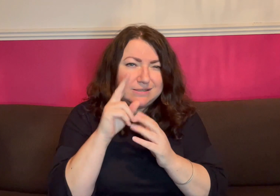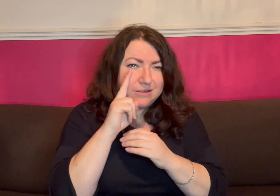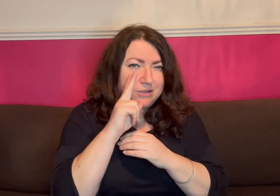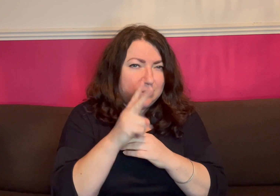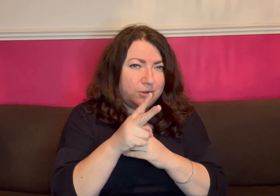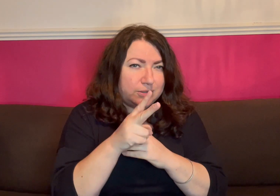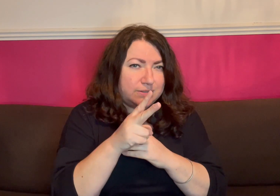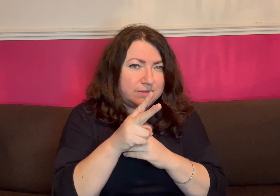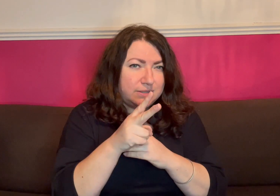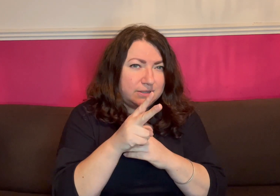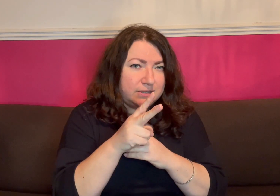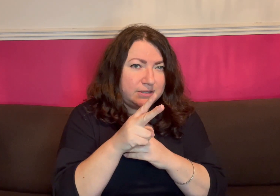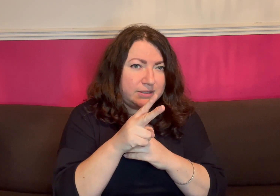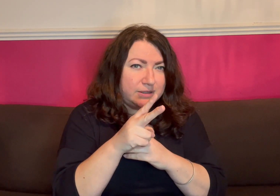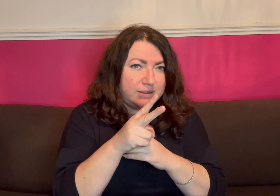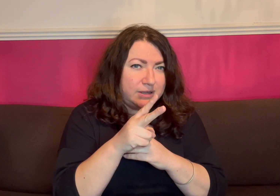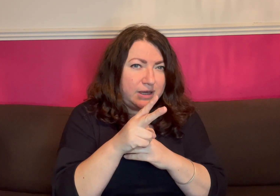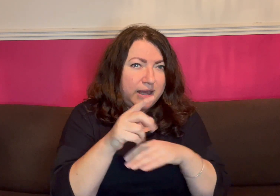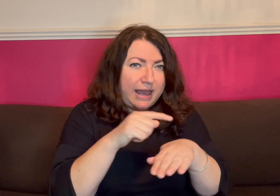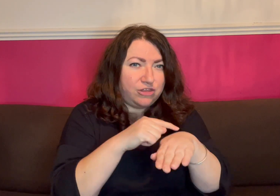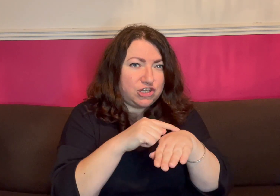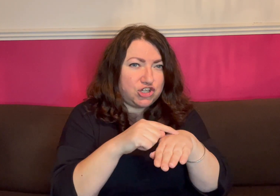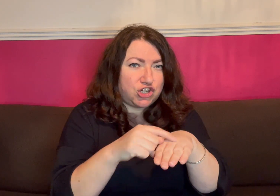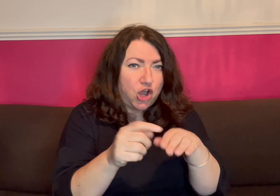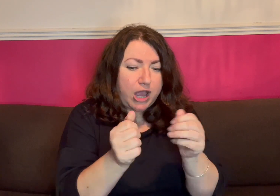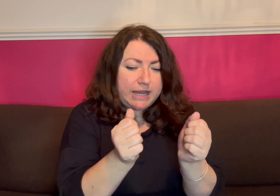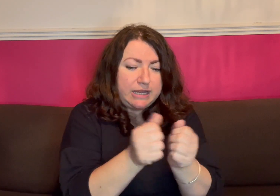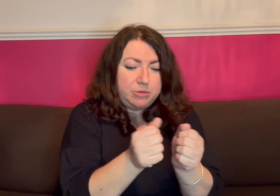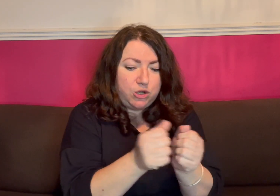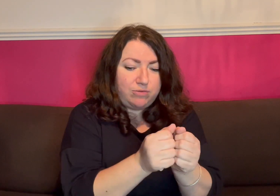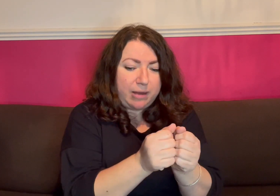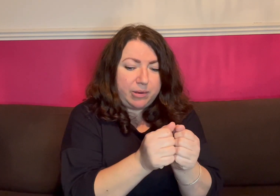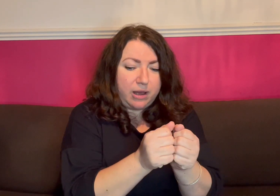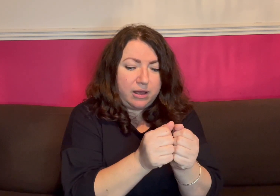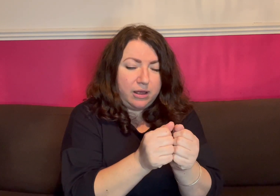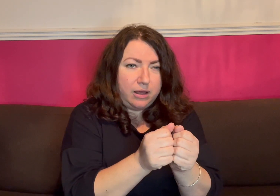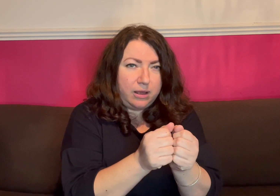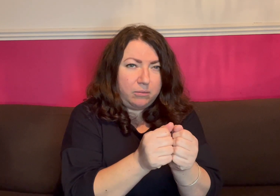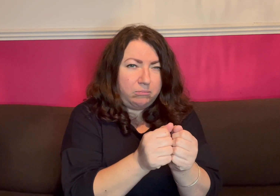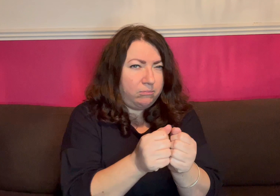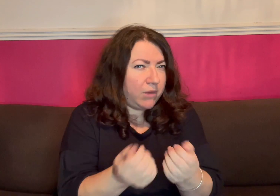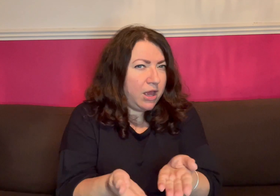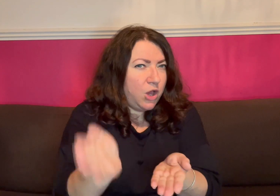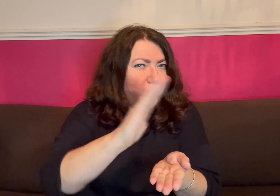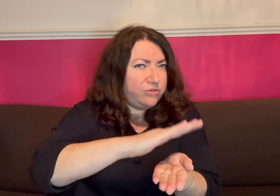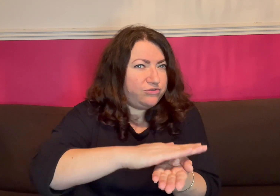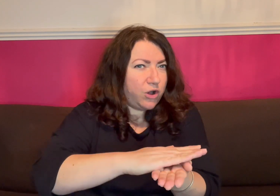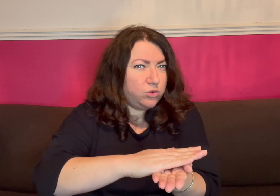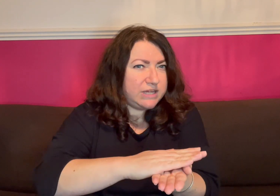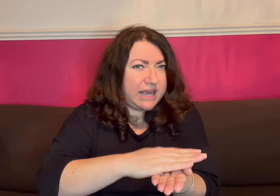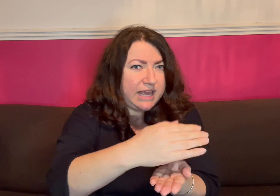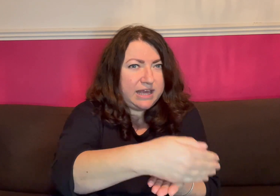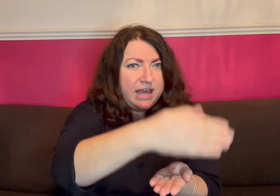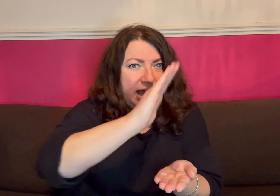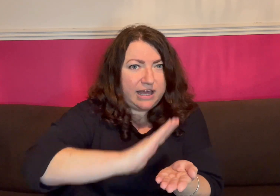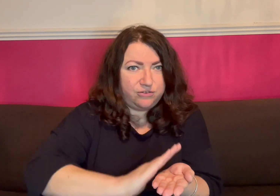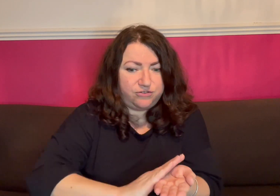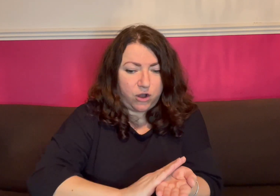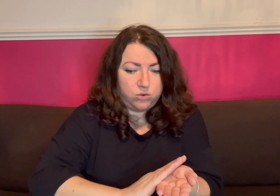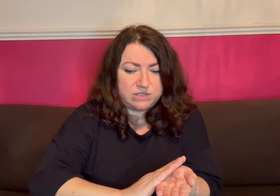Wellington looked at the shiny blue wrapper with a fold here and a fold